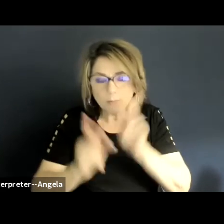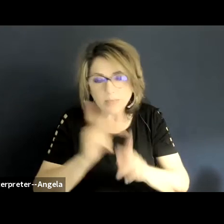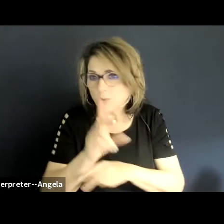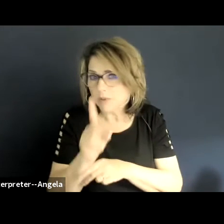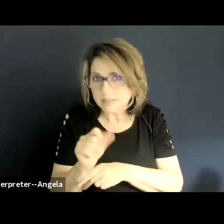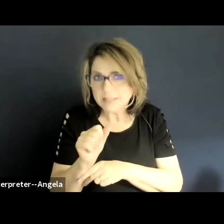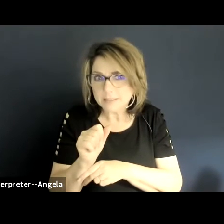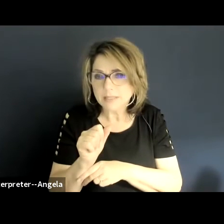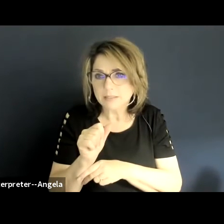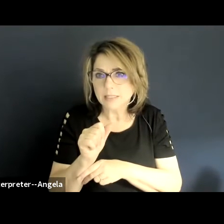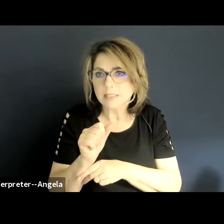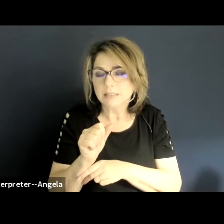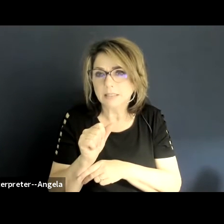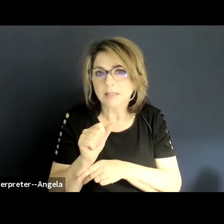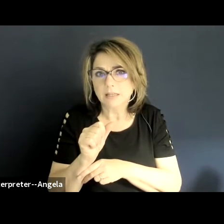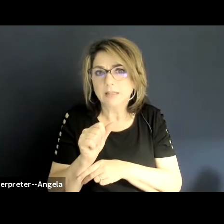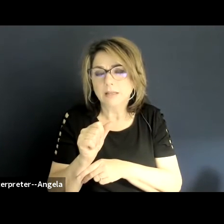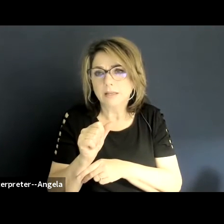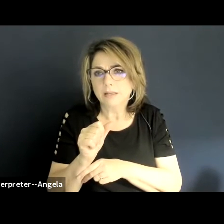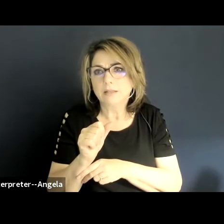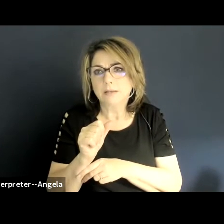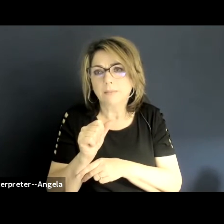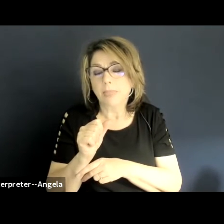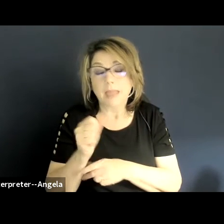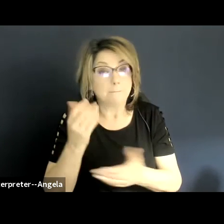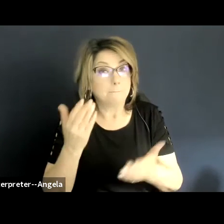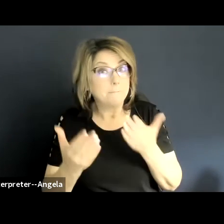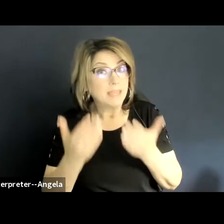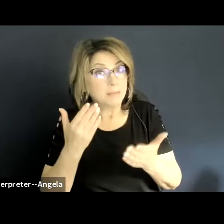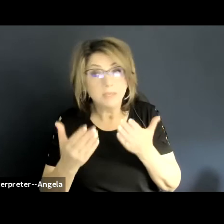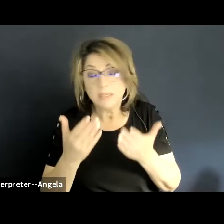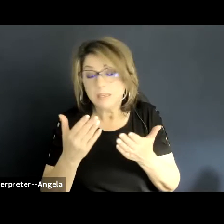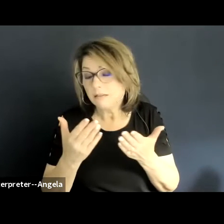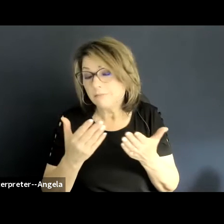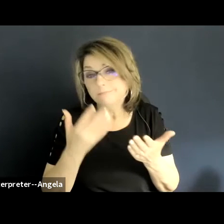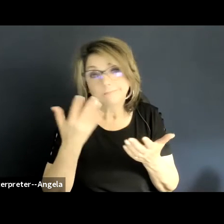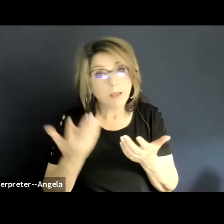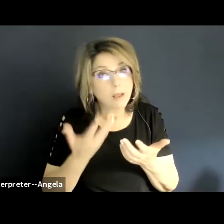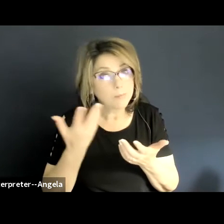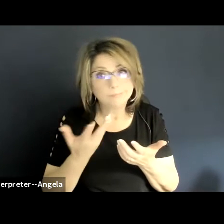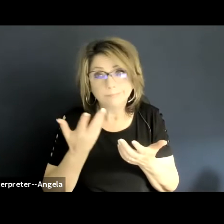that opportunity, and maybe even getting people